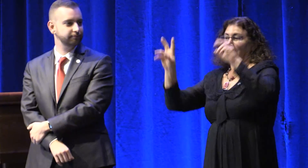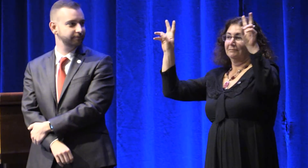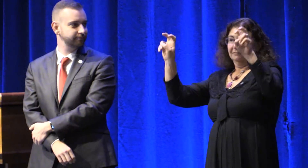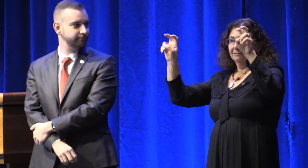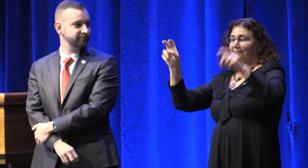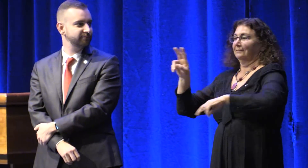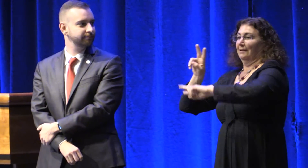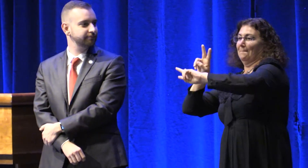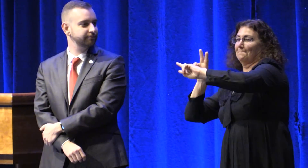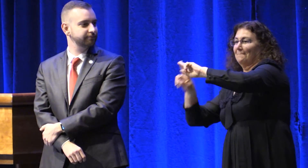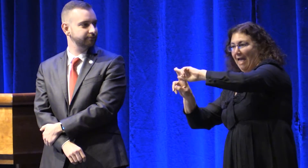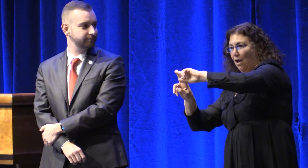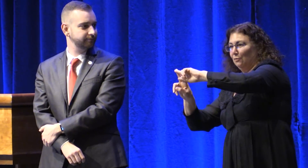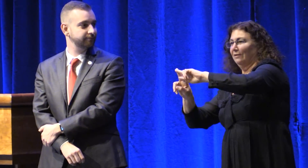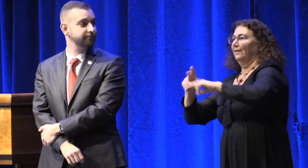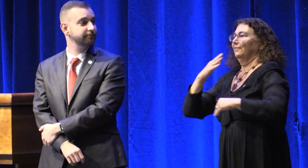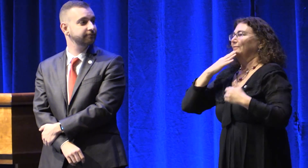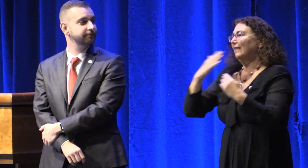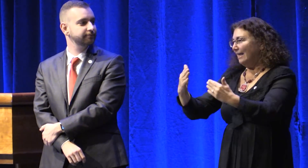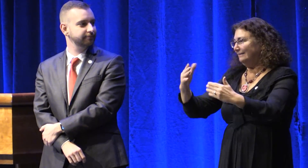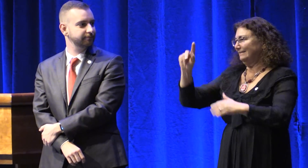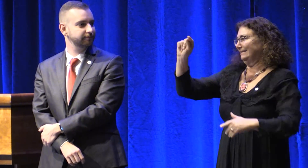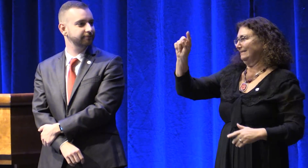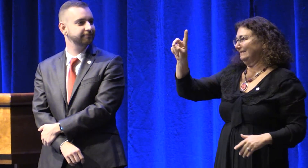campaign entitled